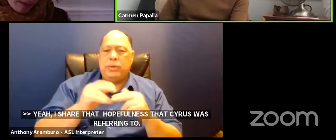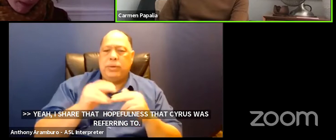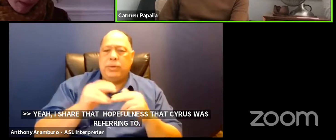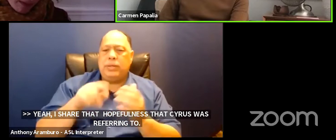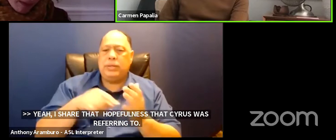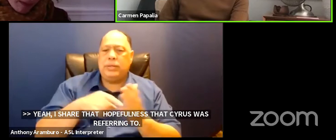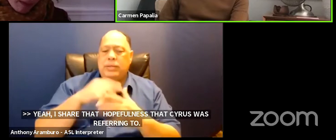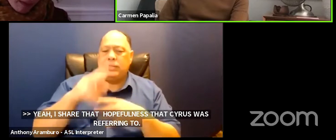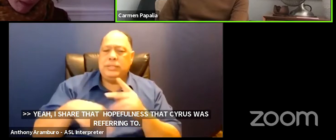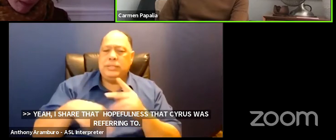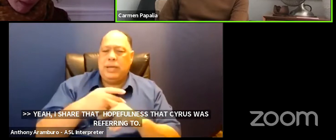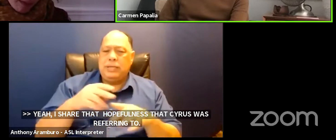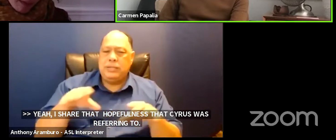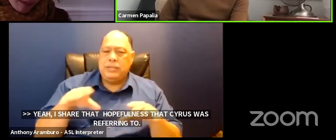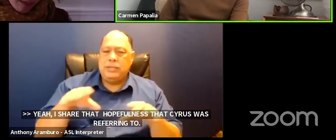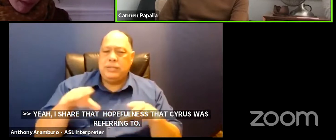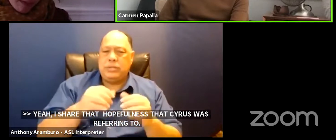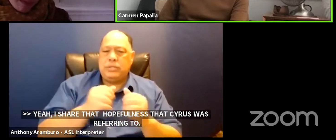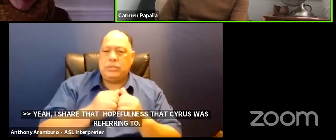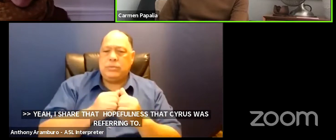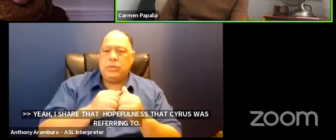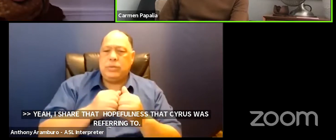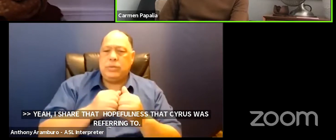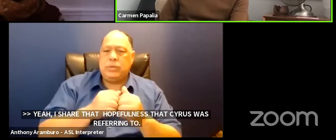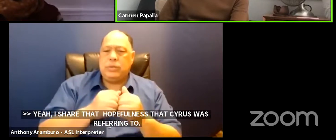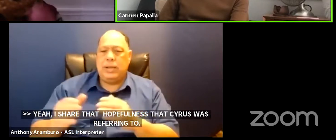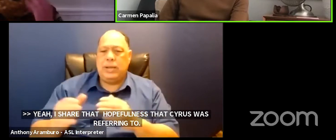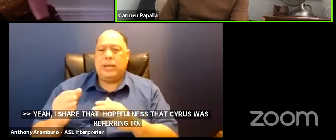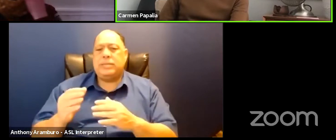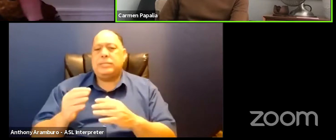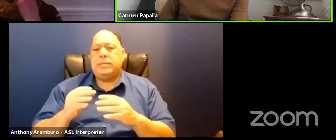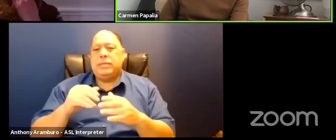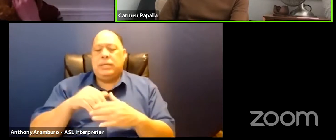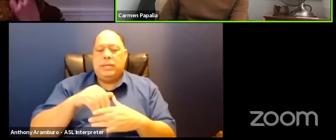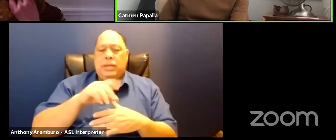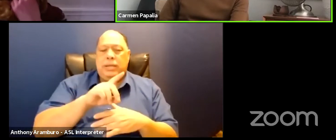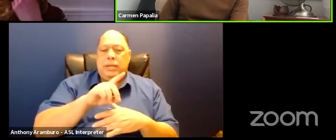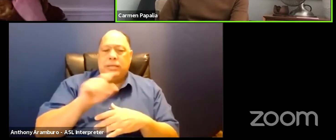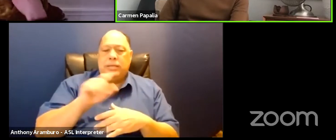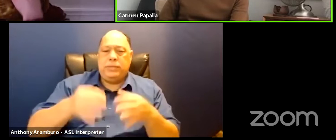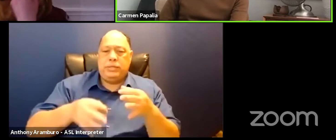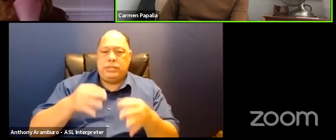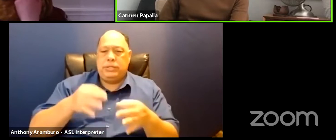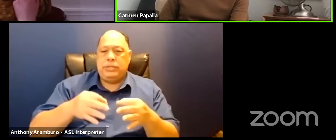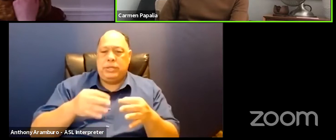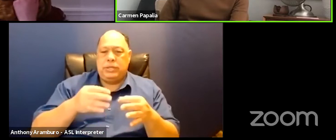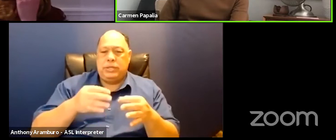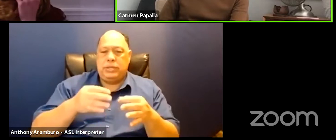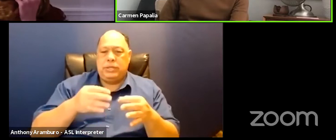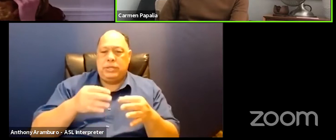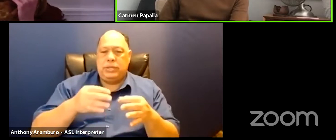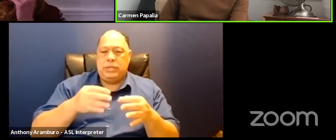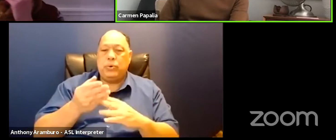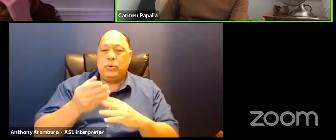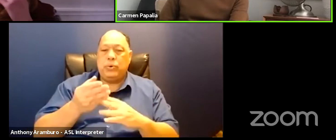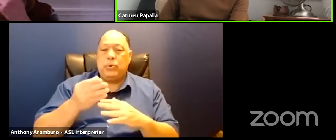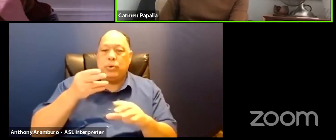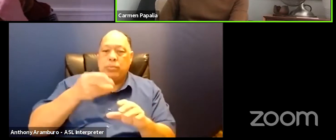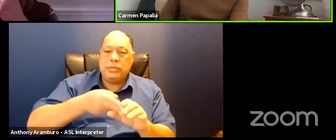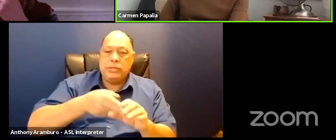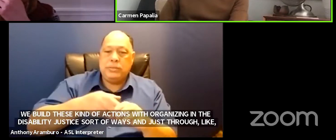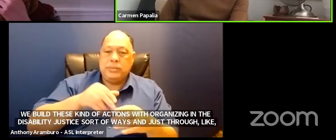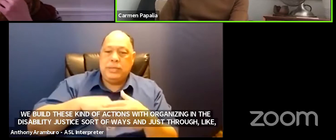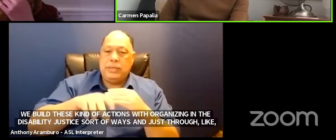actions, with organizing in the disability justice sort of ways, and just through like participating in